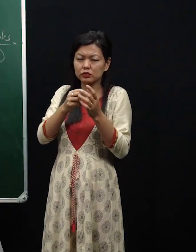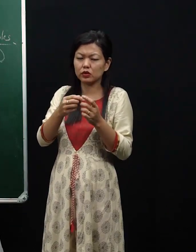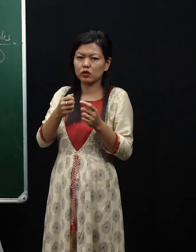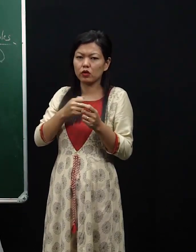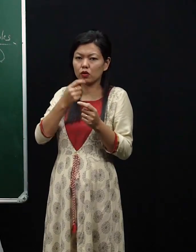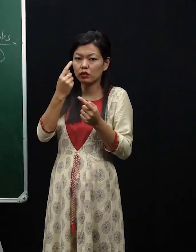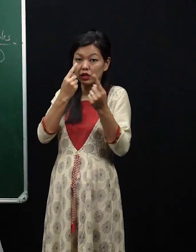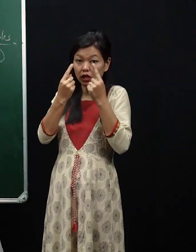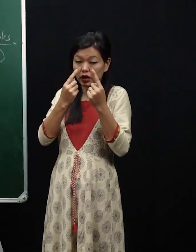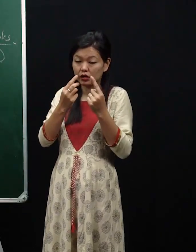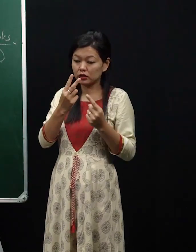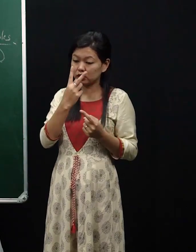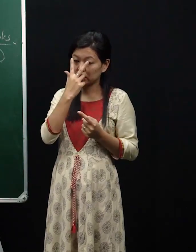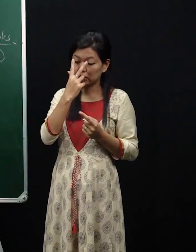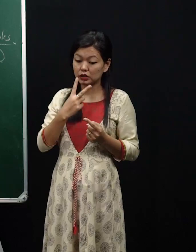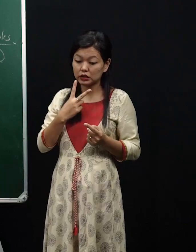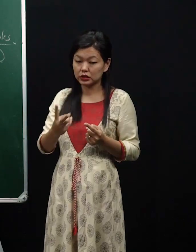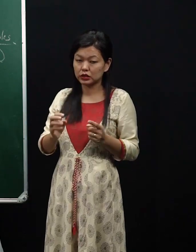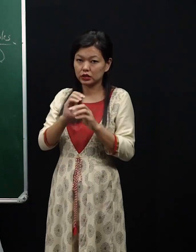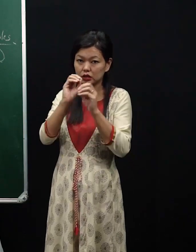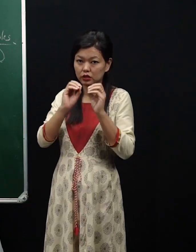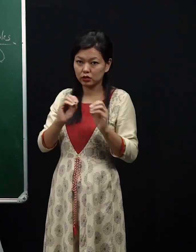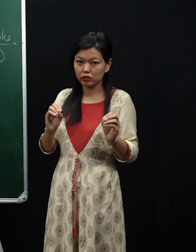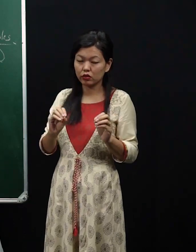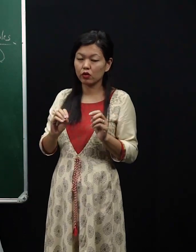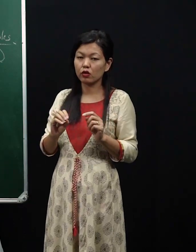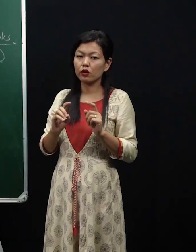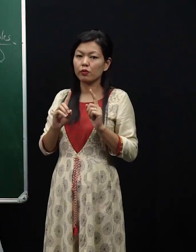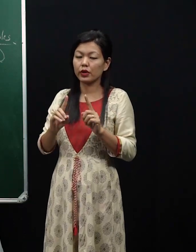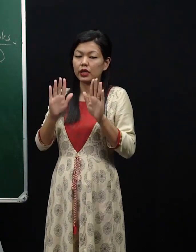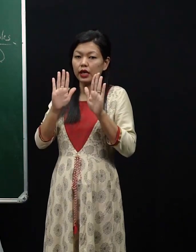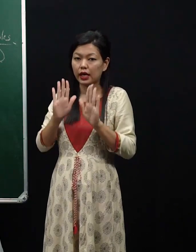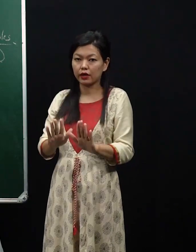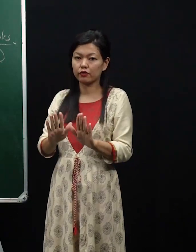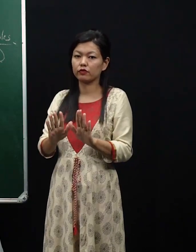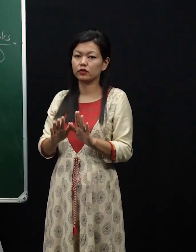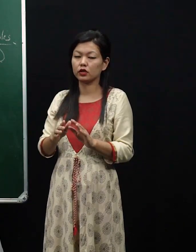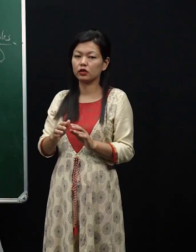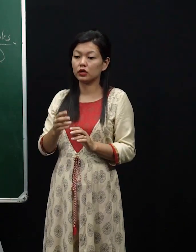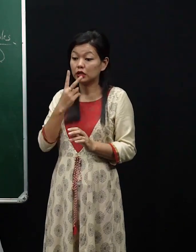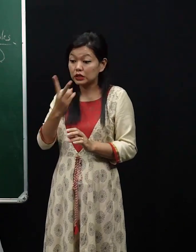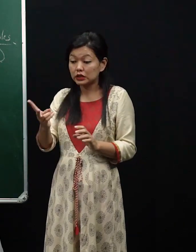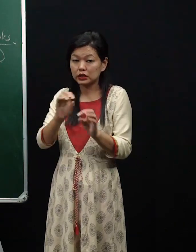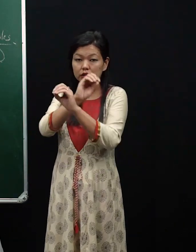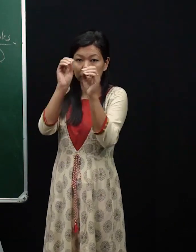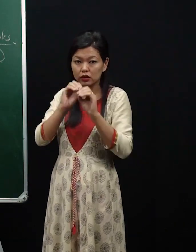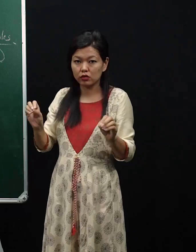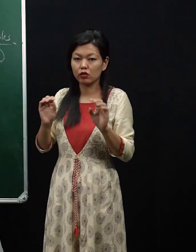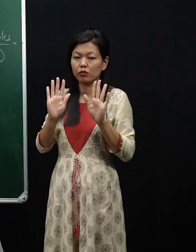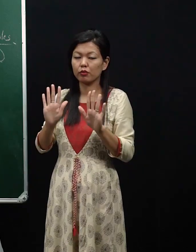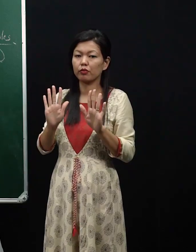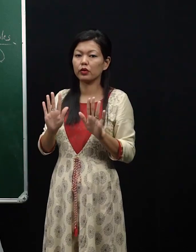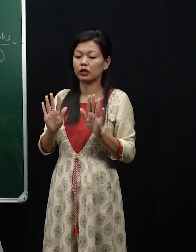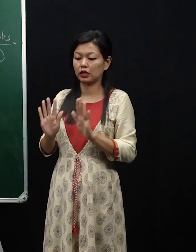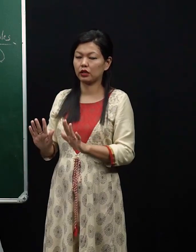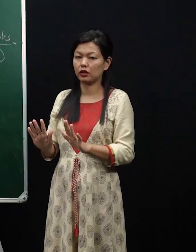he termed it as like an atom in Indian way, okay. But atom was not known. Okay, but we Indians, like,